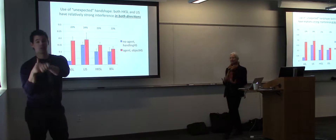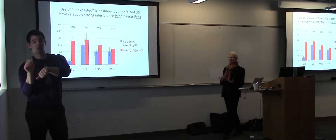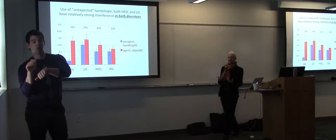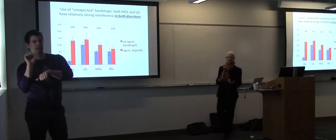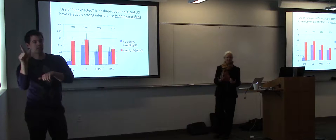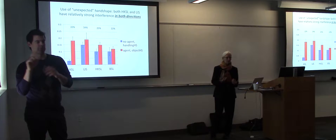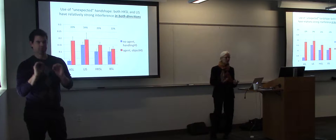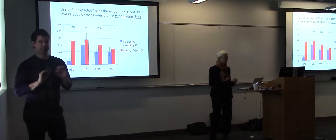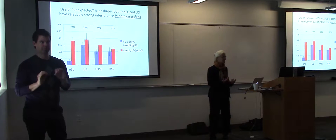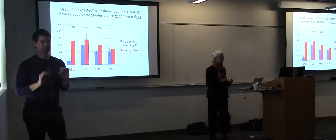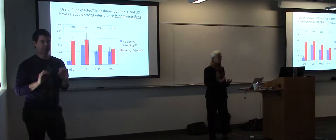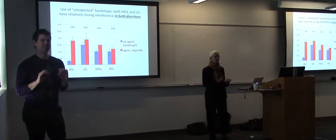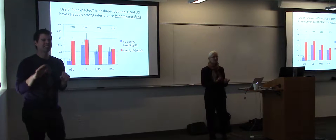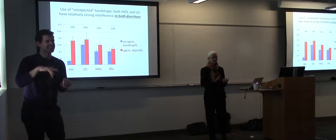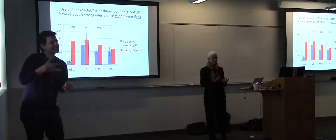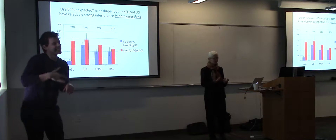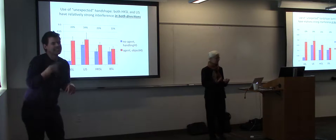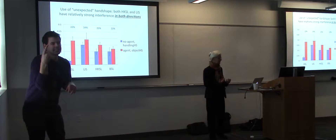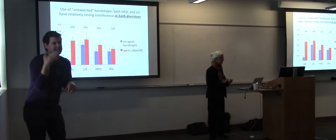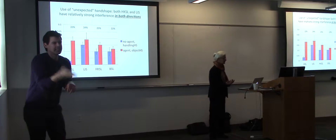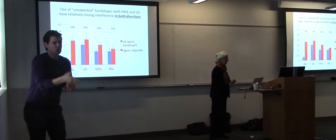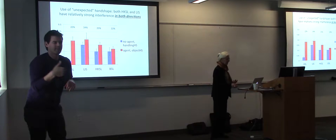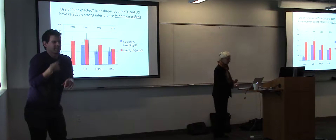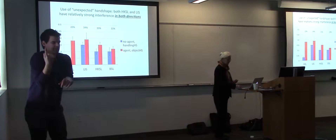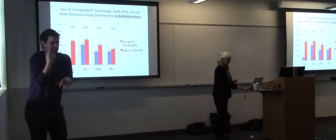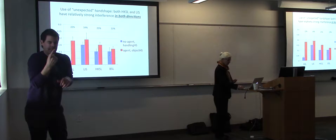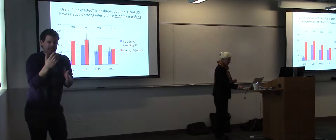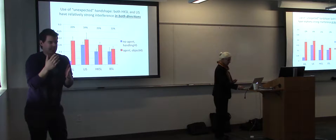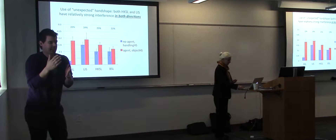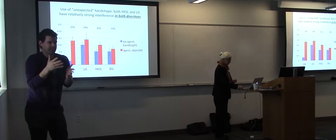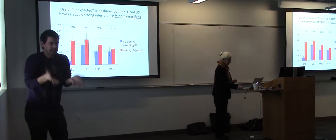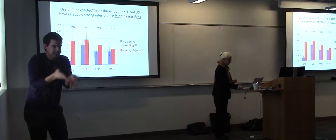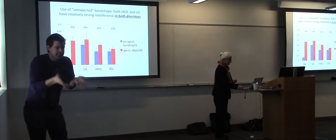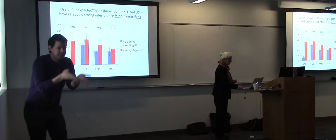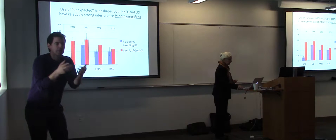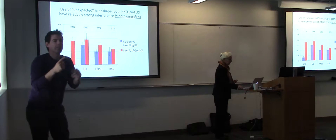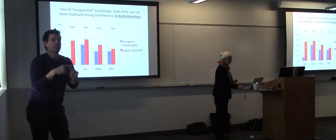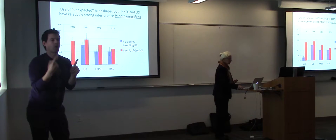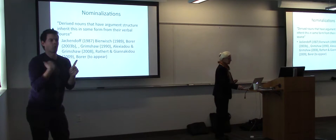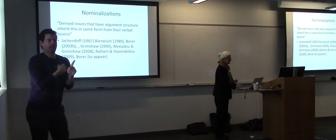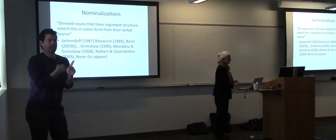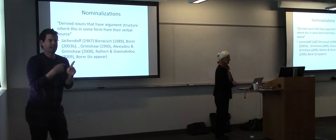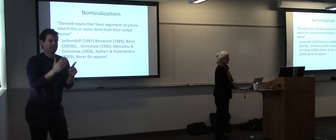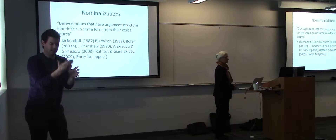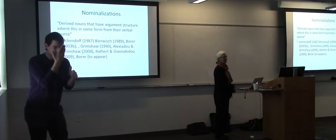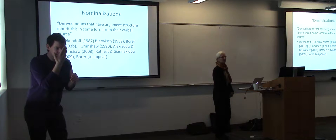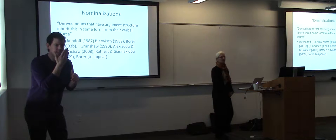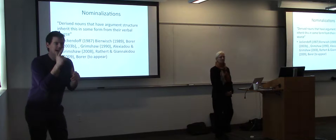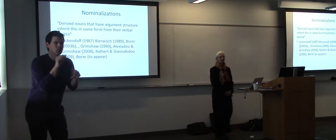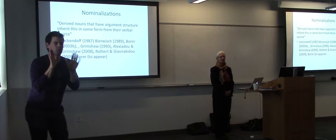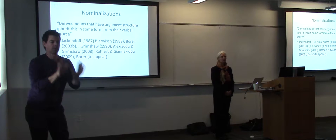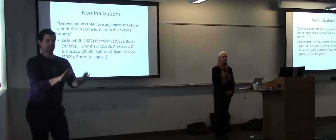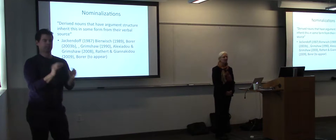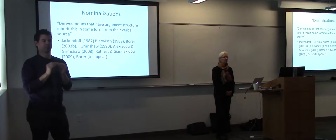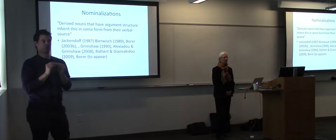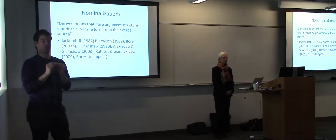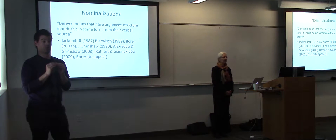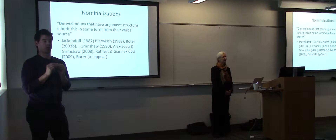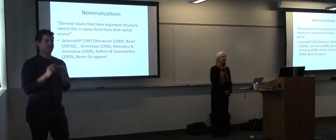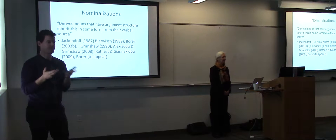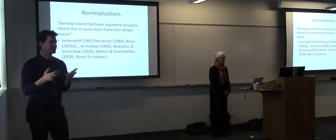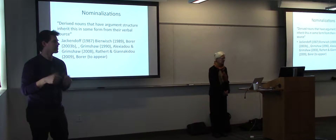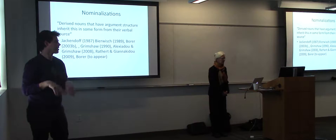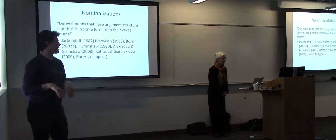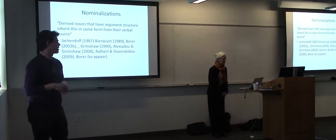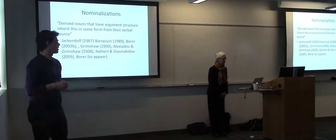was systematicity, we just didn't know where to find it. So I started to think about some of the early work